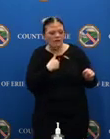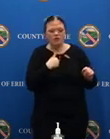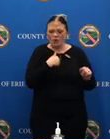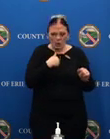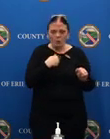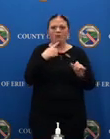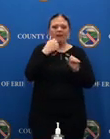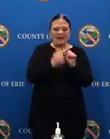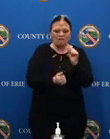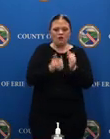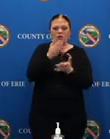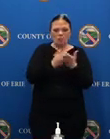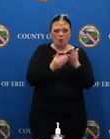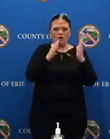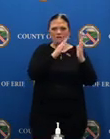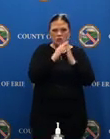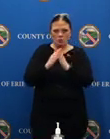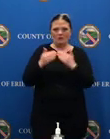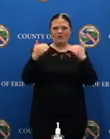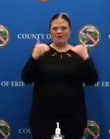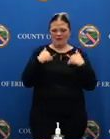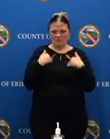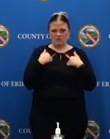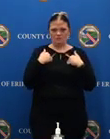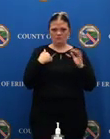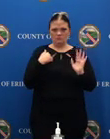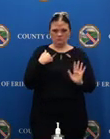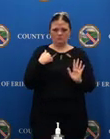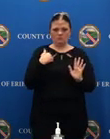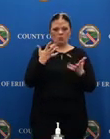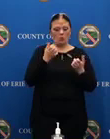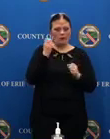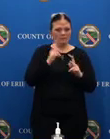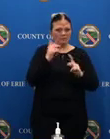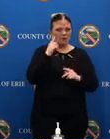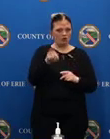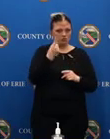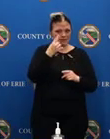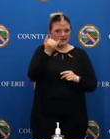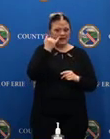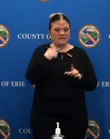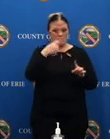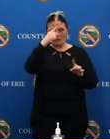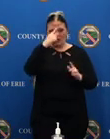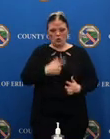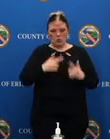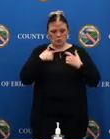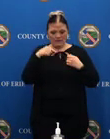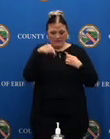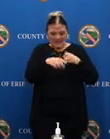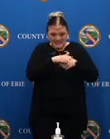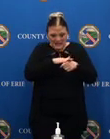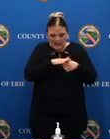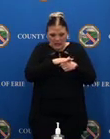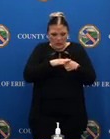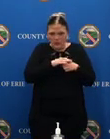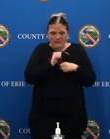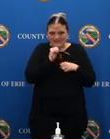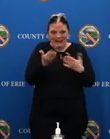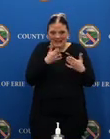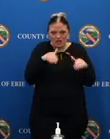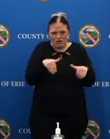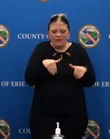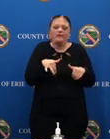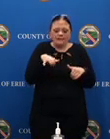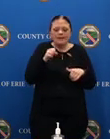of the community has it. And we just want people to understand that if you think you live in an area where COVID-19 isn't,